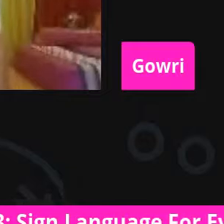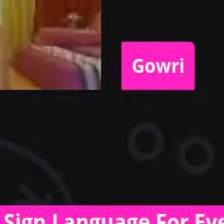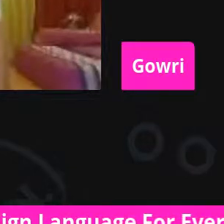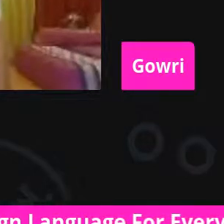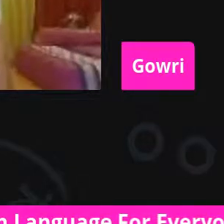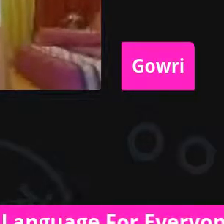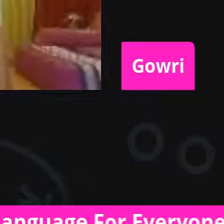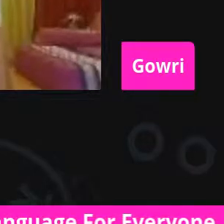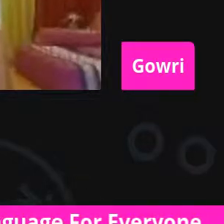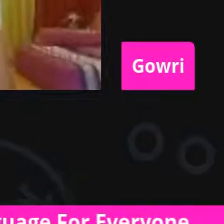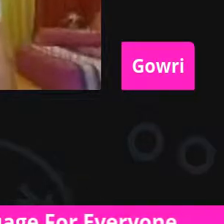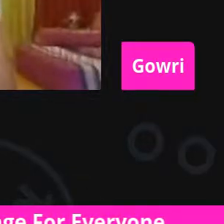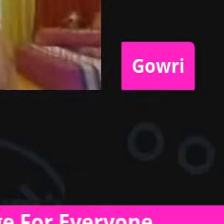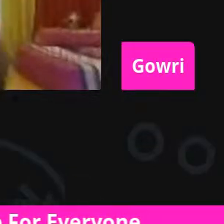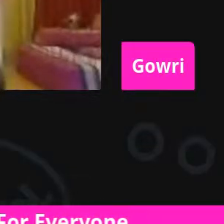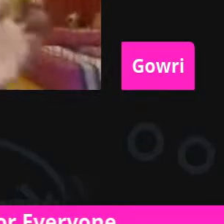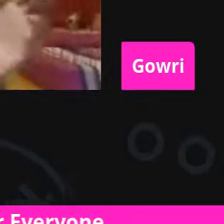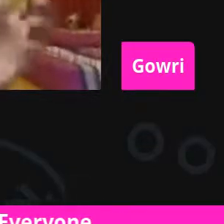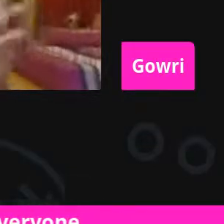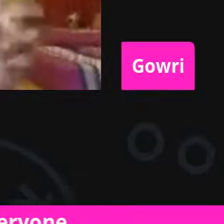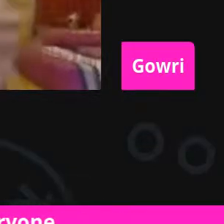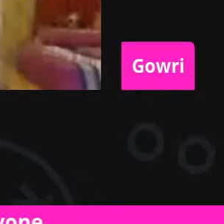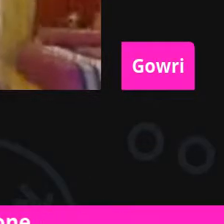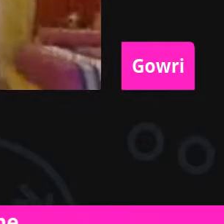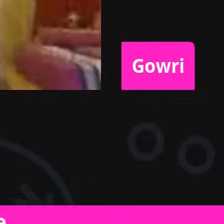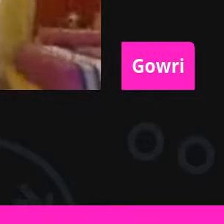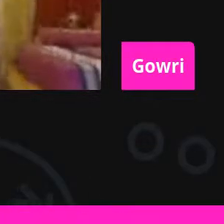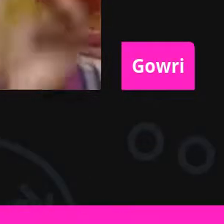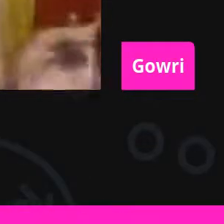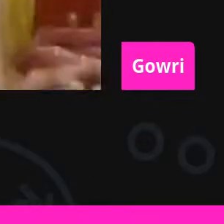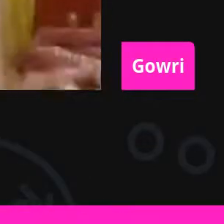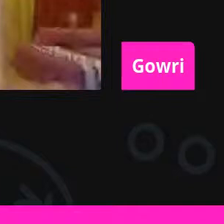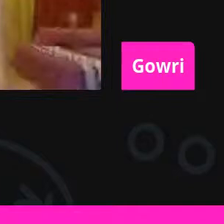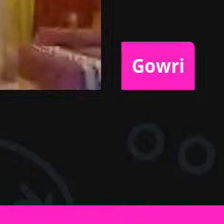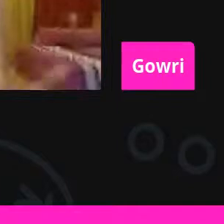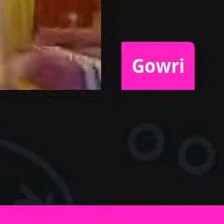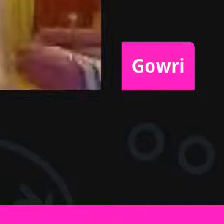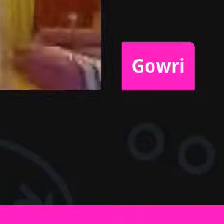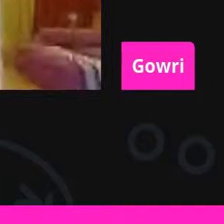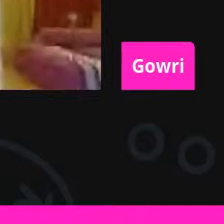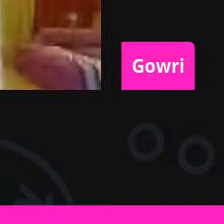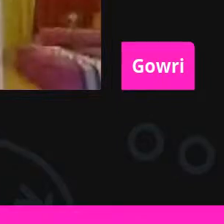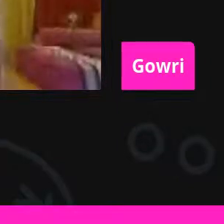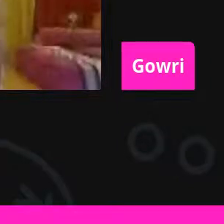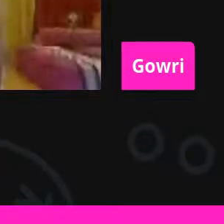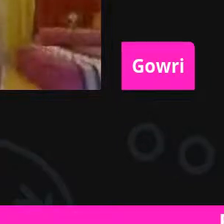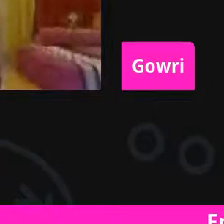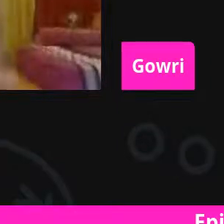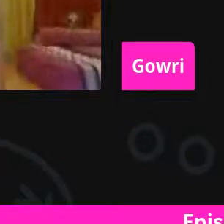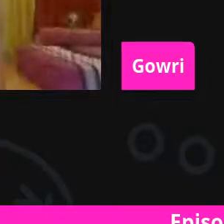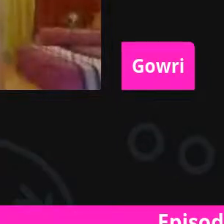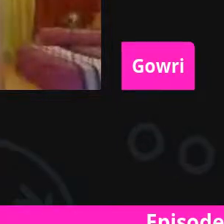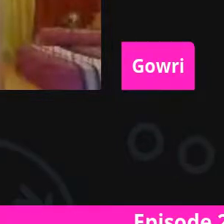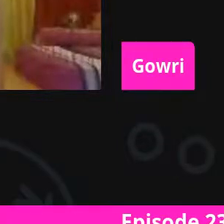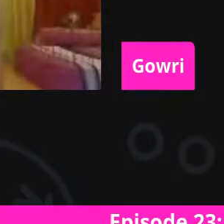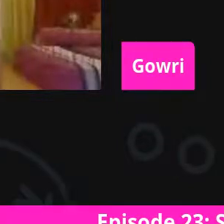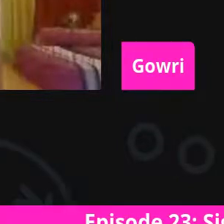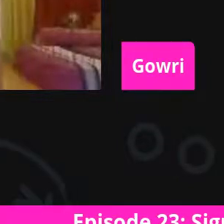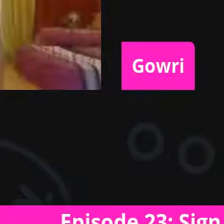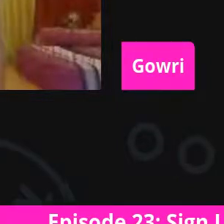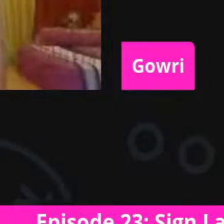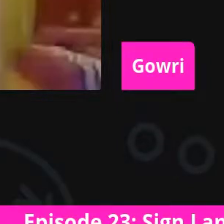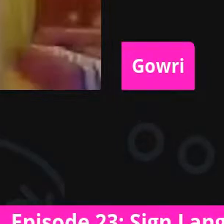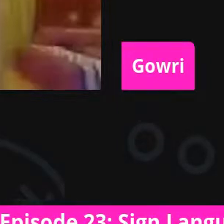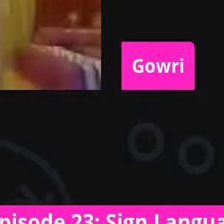we just thought that sign language are only for this specific group of people, but with today's topic and